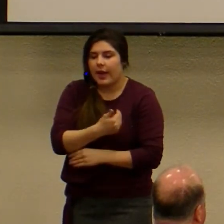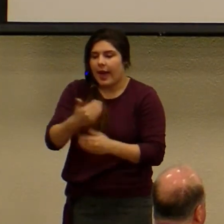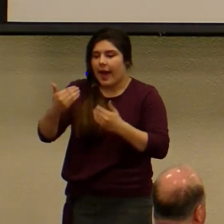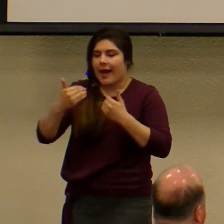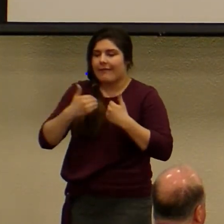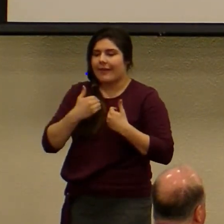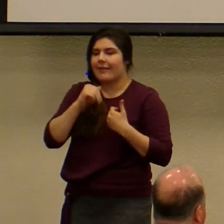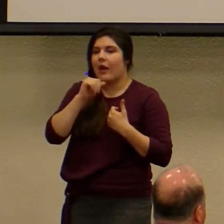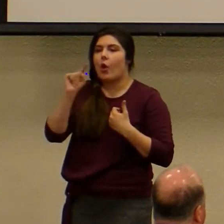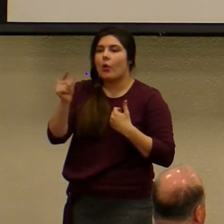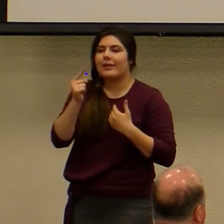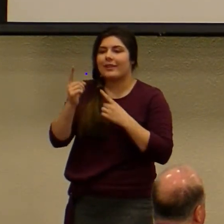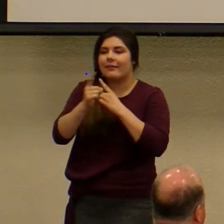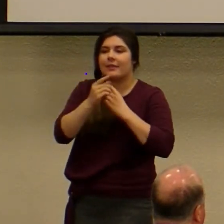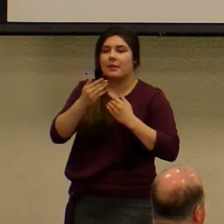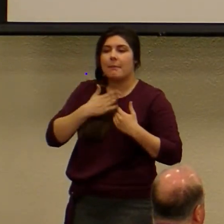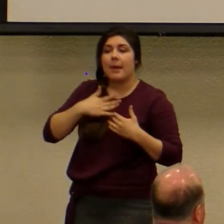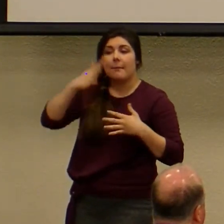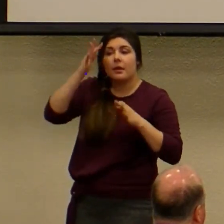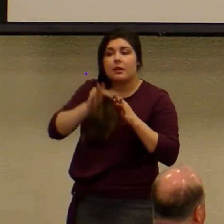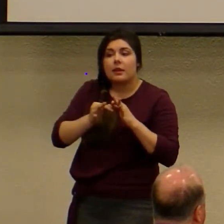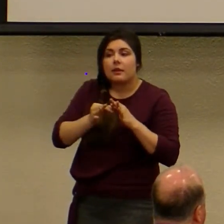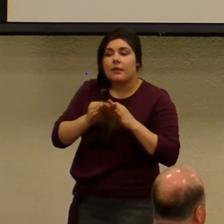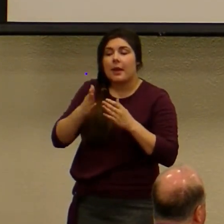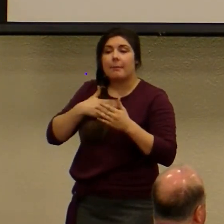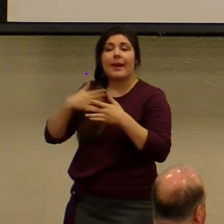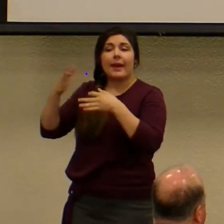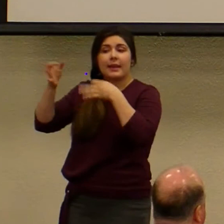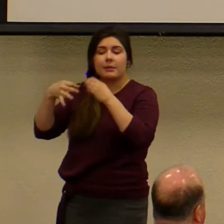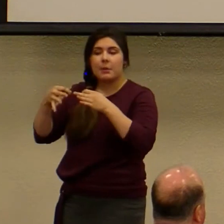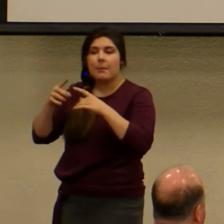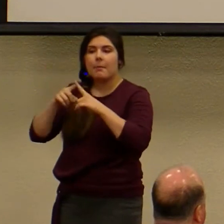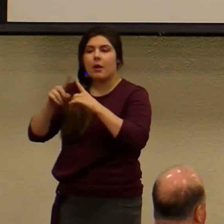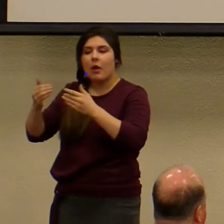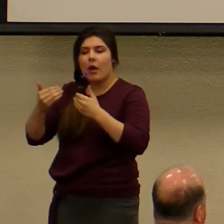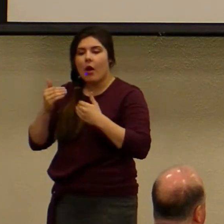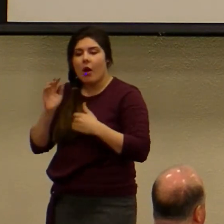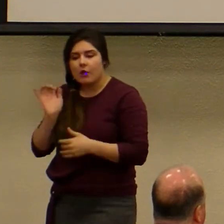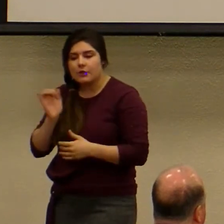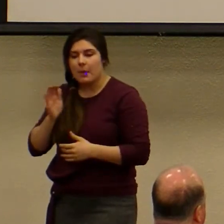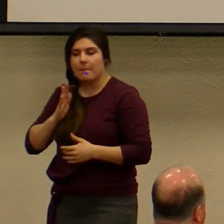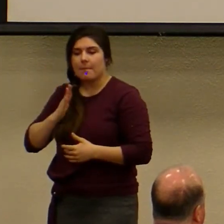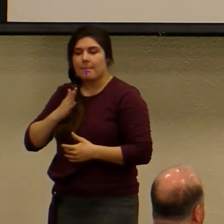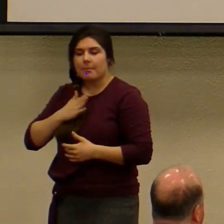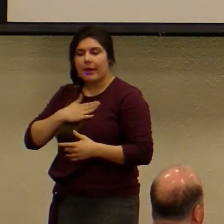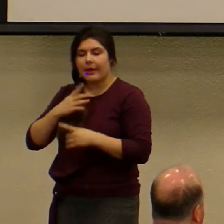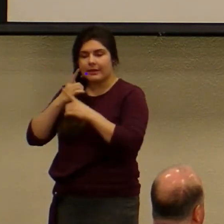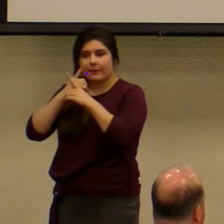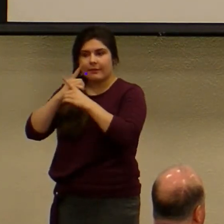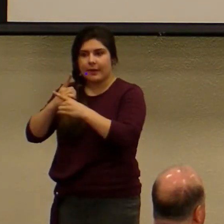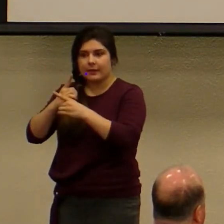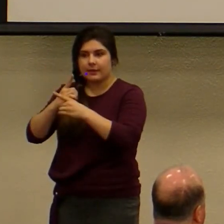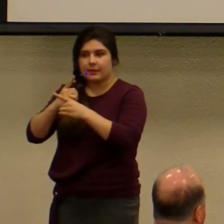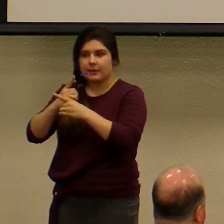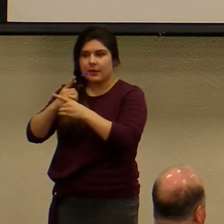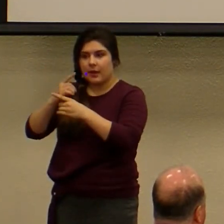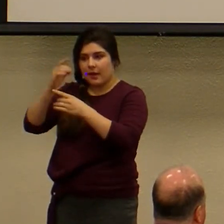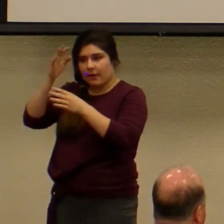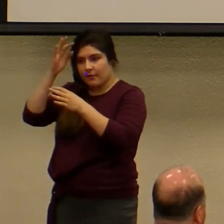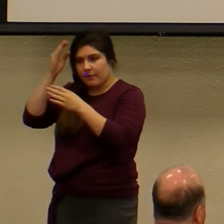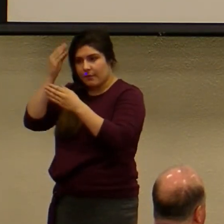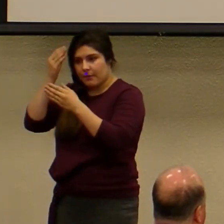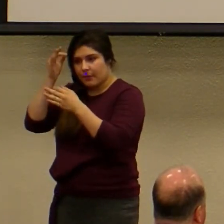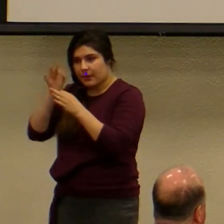defense of my belief in my explanation, but the defense of my belief in my exhibition of King Jesus.